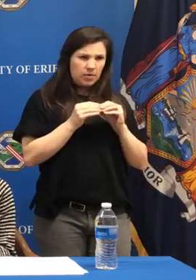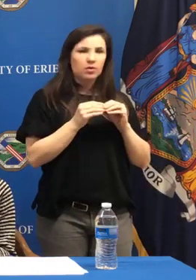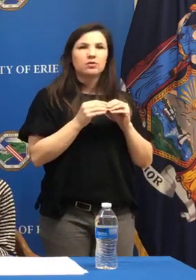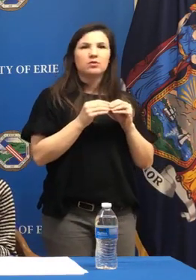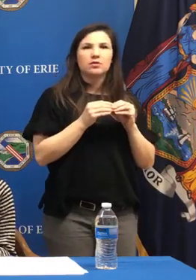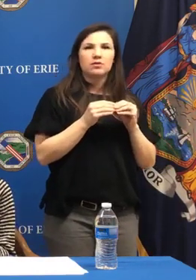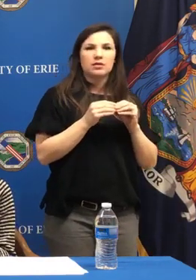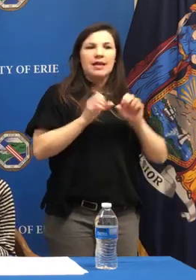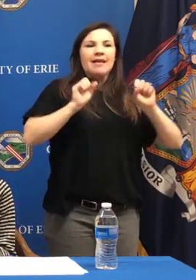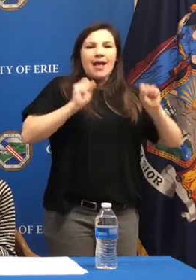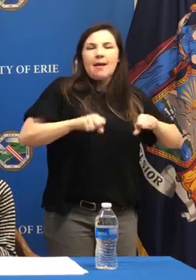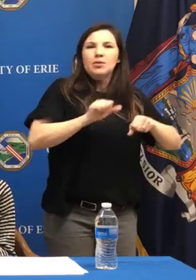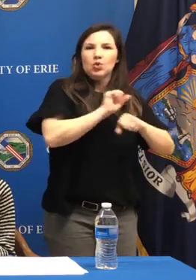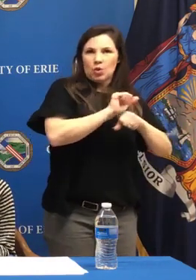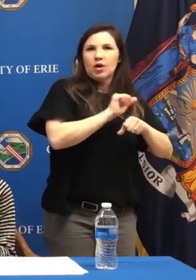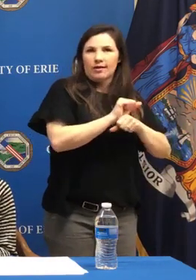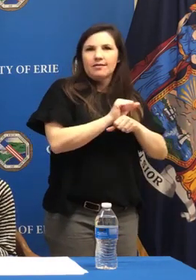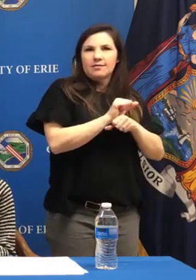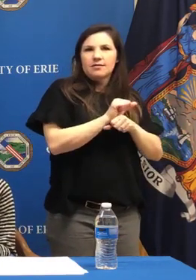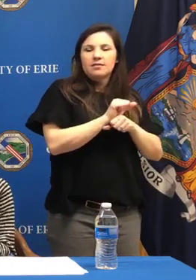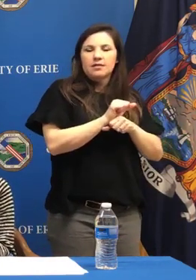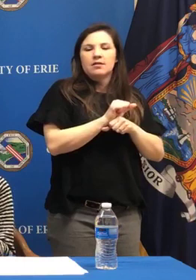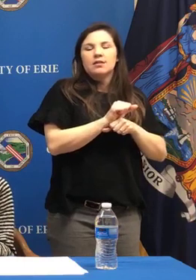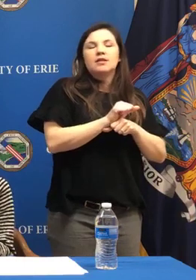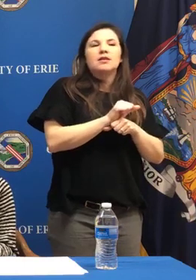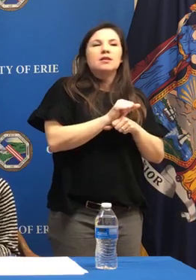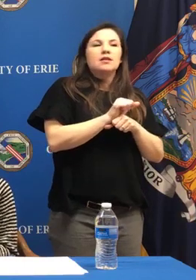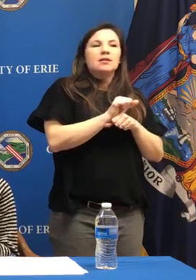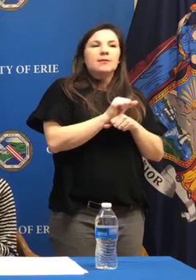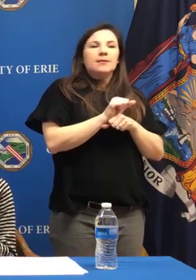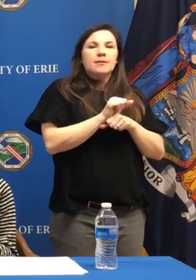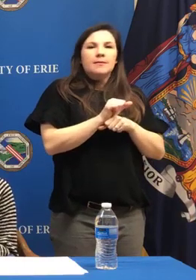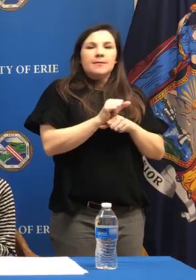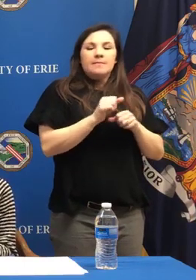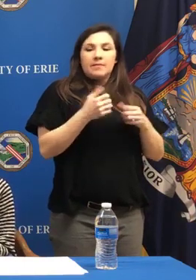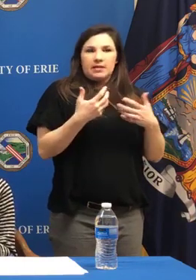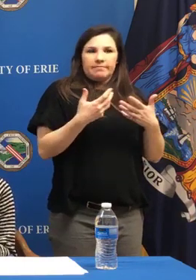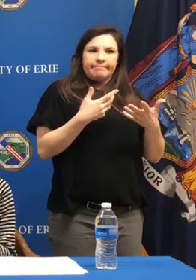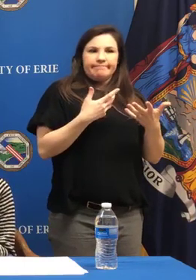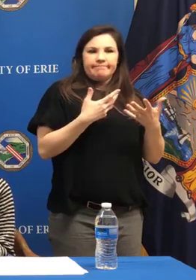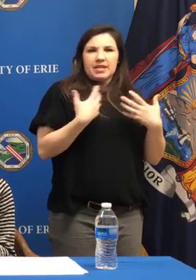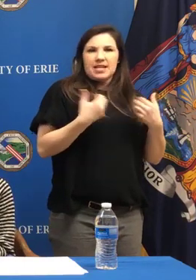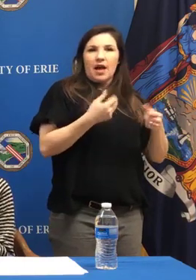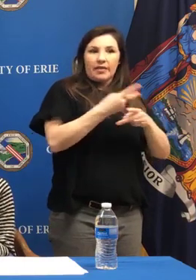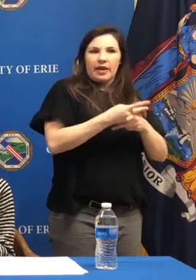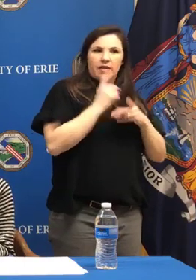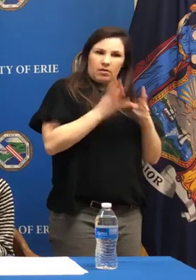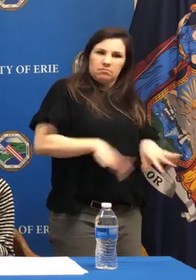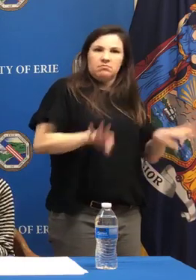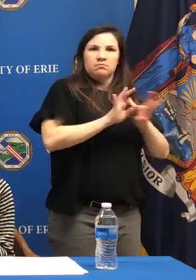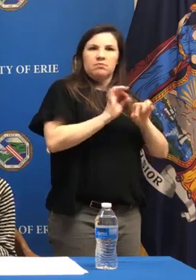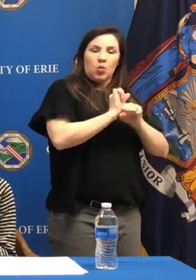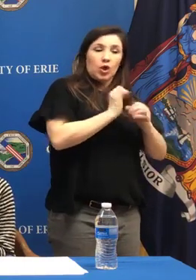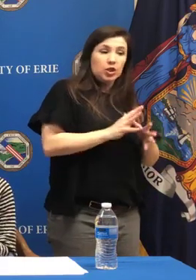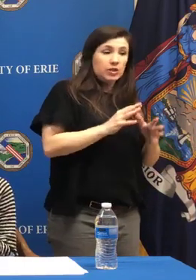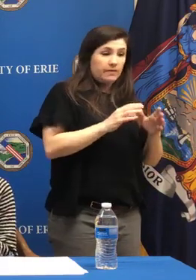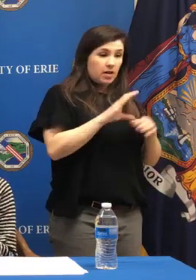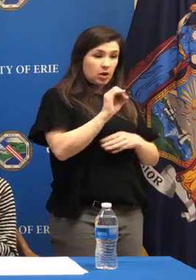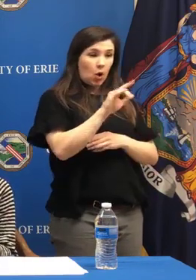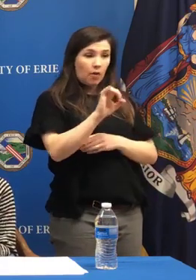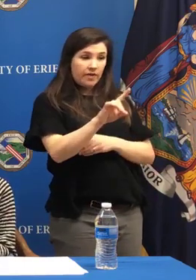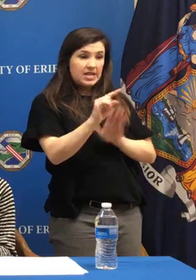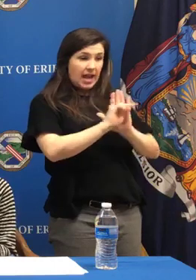of people able to work in the community in our healthcare field. So that's why they're important to test. If they're COVID negative,